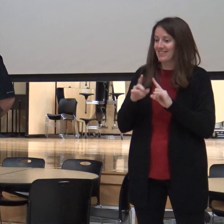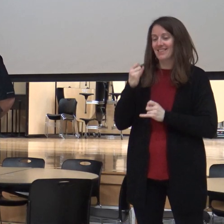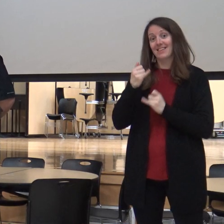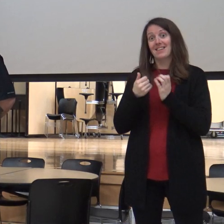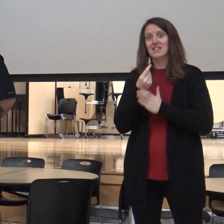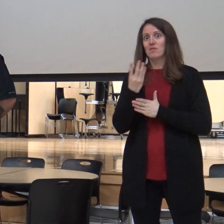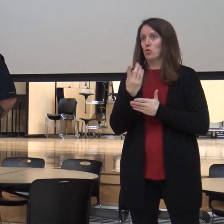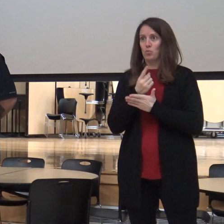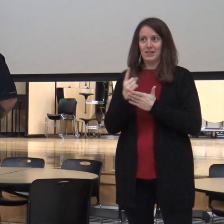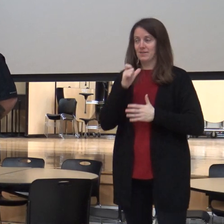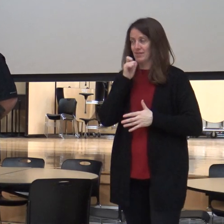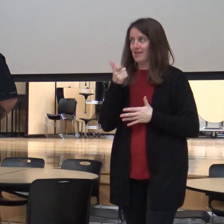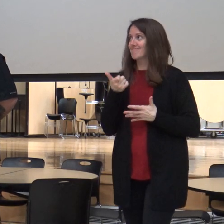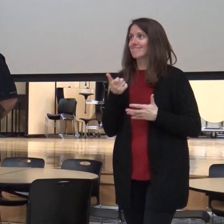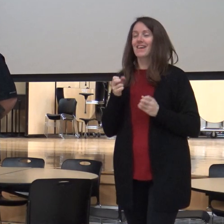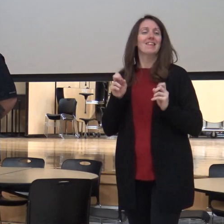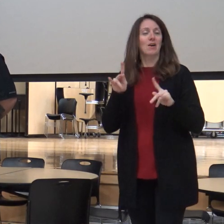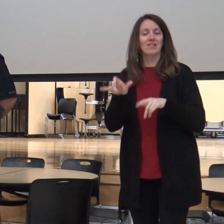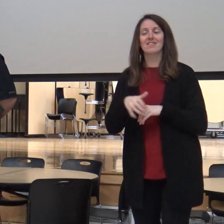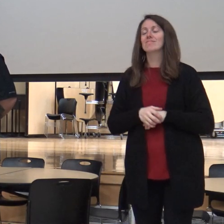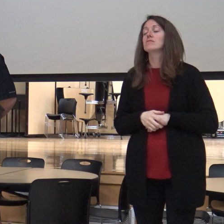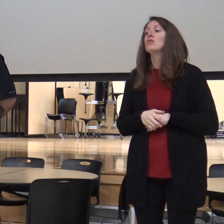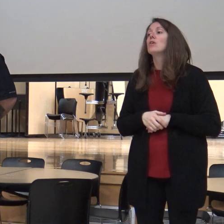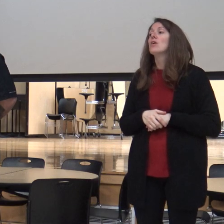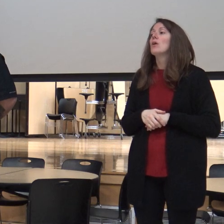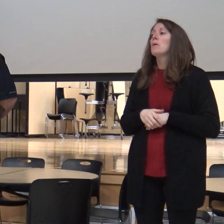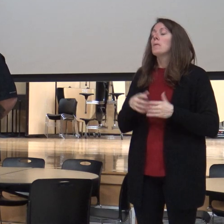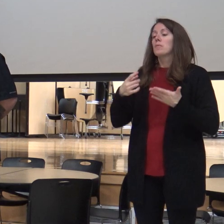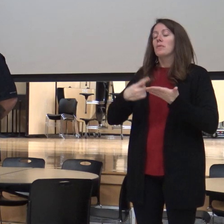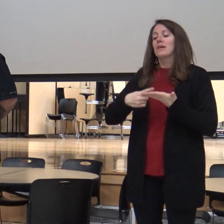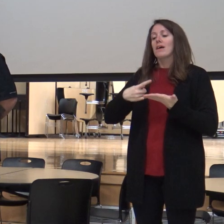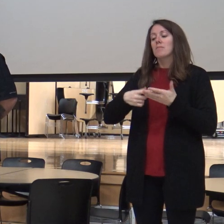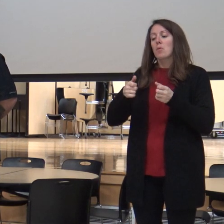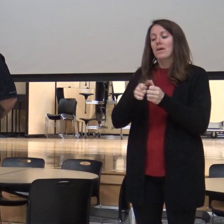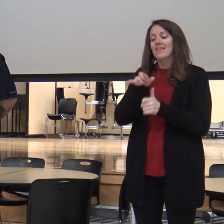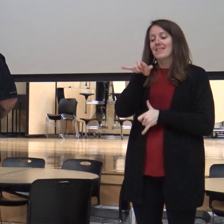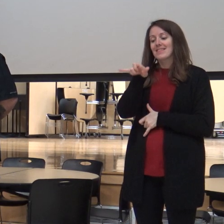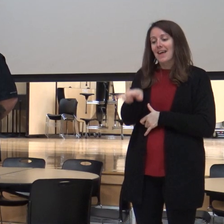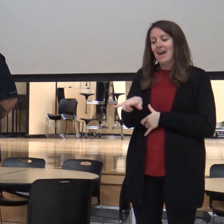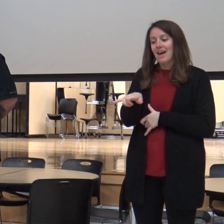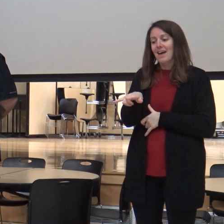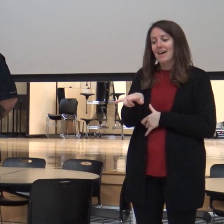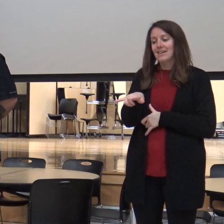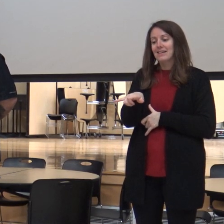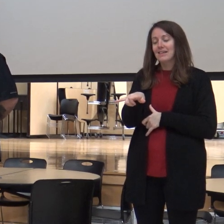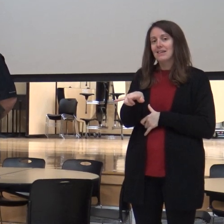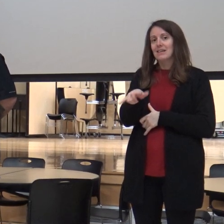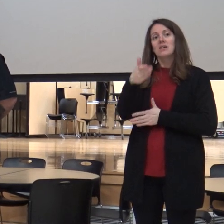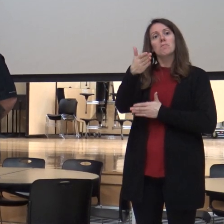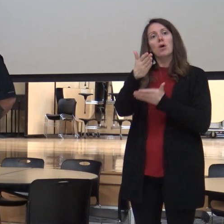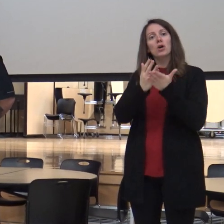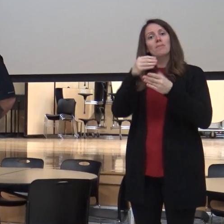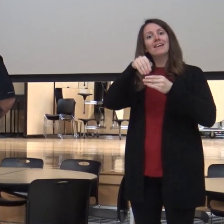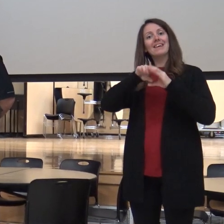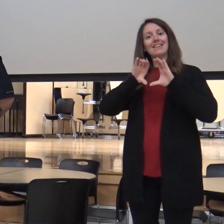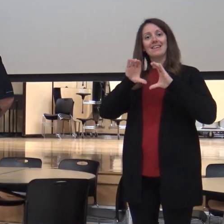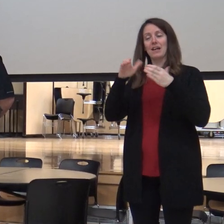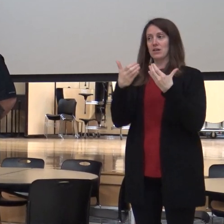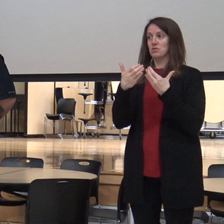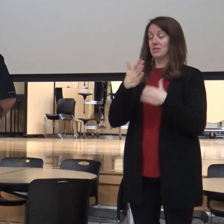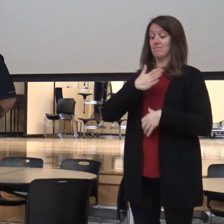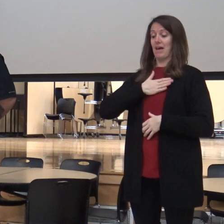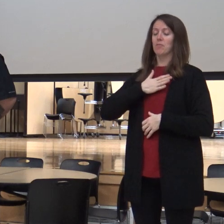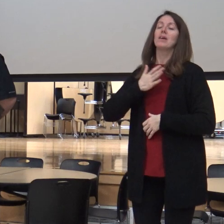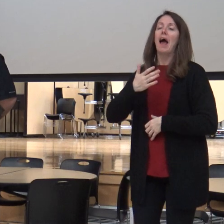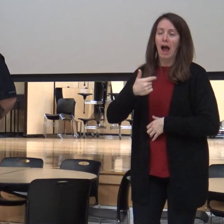that. What we talk about with that, even as school counselors, is part of being in the classroom is really what I've always said